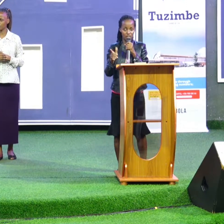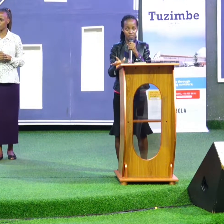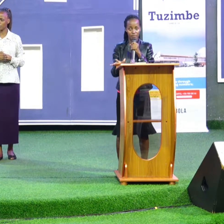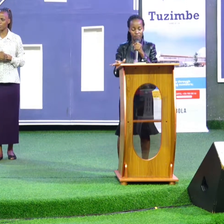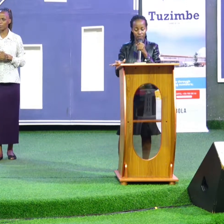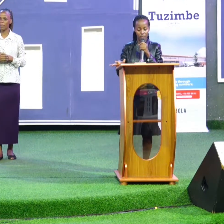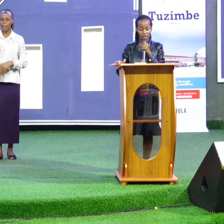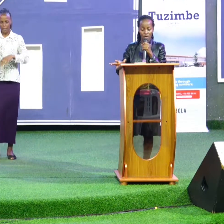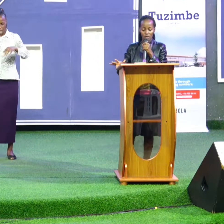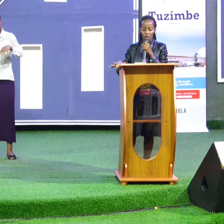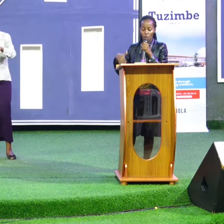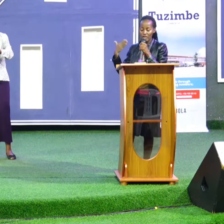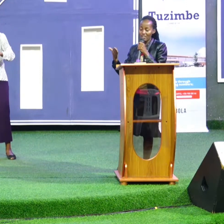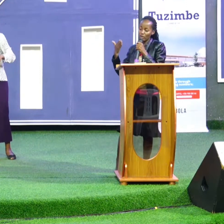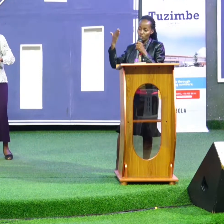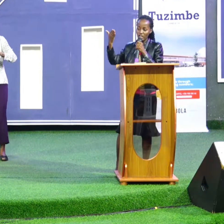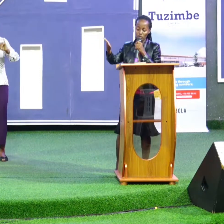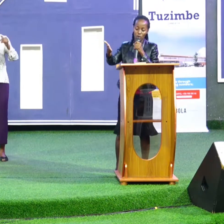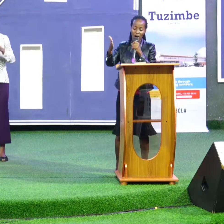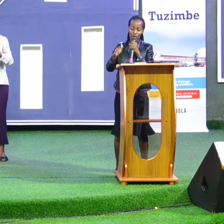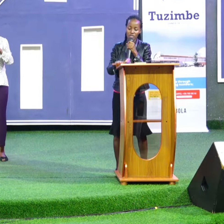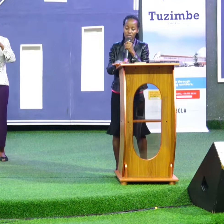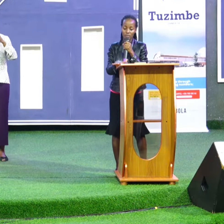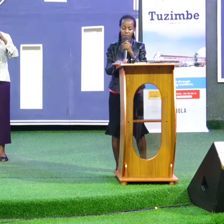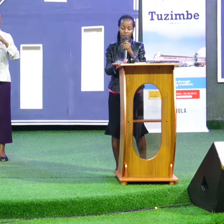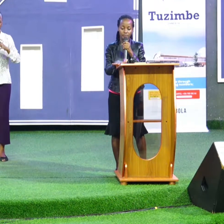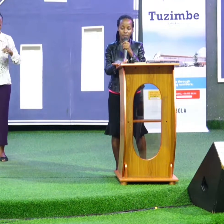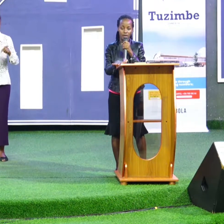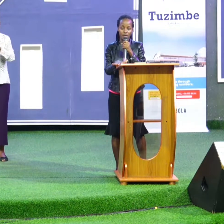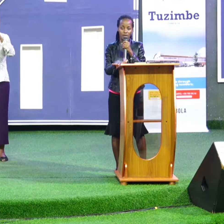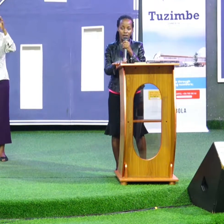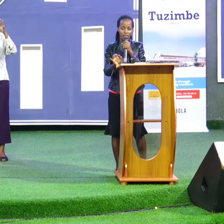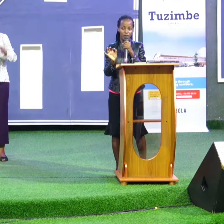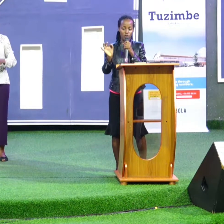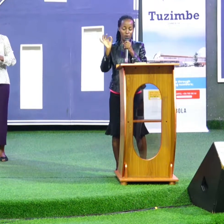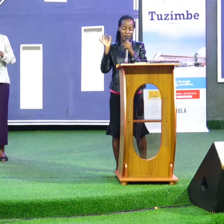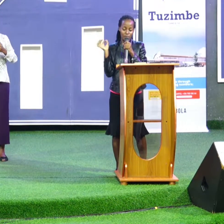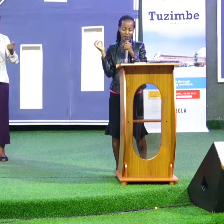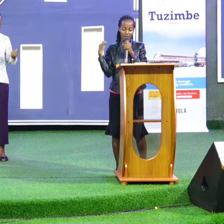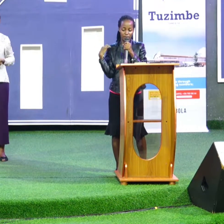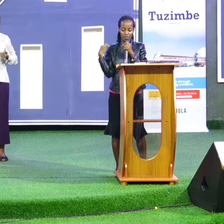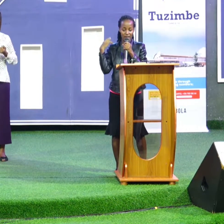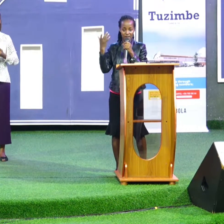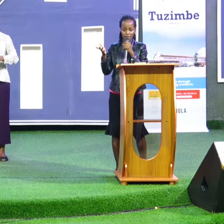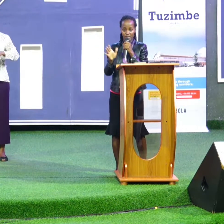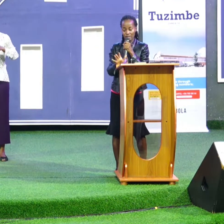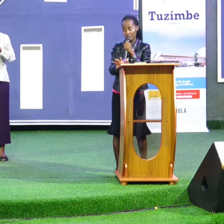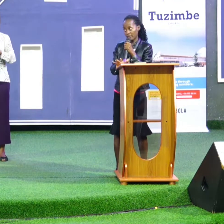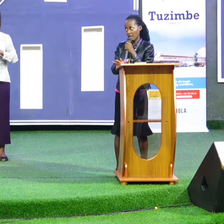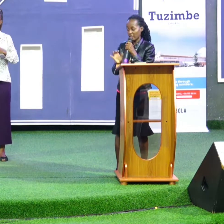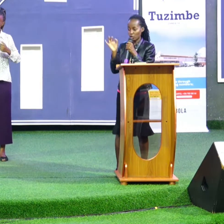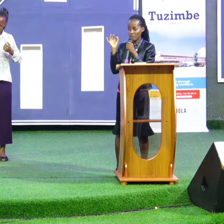or exit. Whenever they would try to go out, they would be pierced by the thorns and the